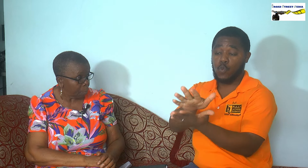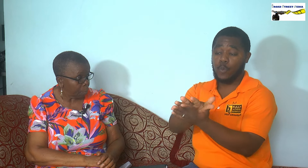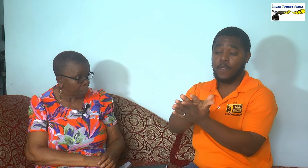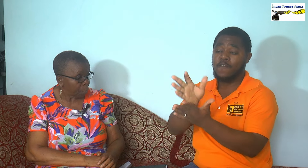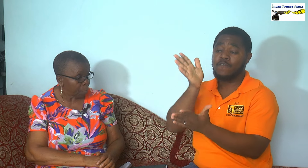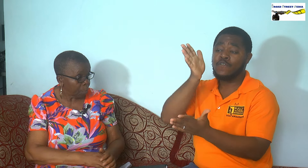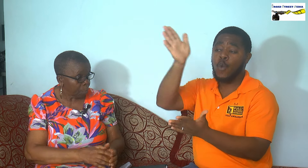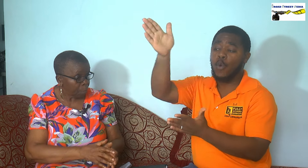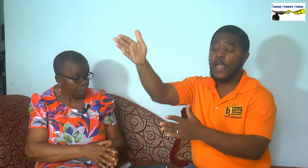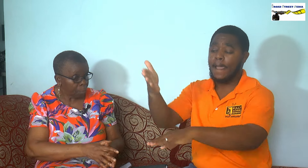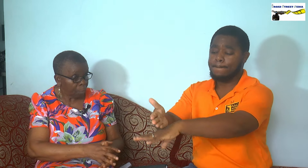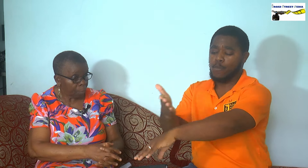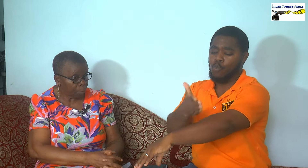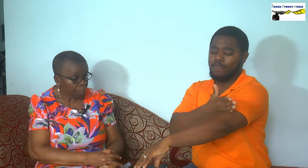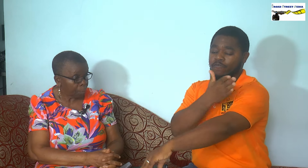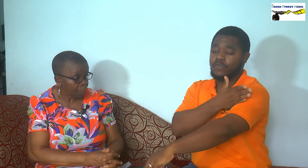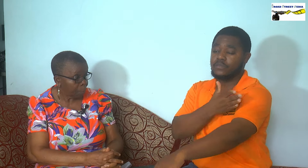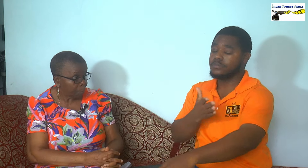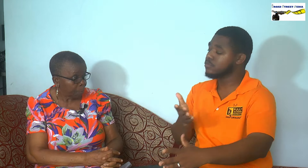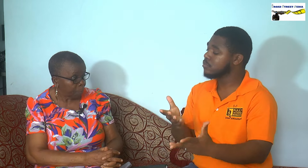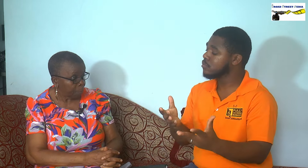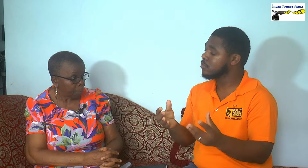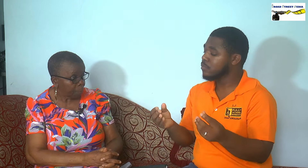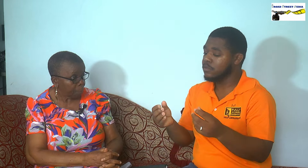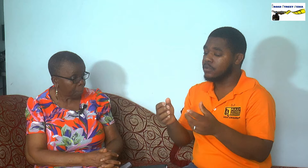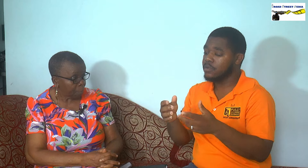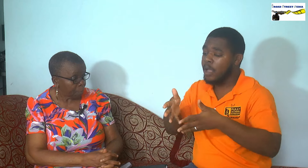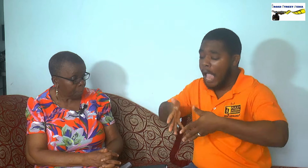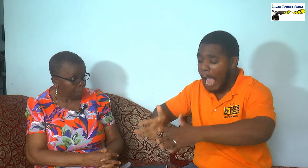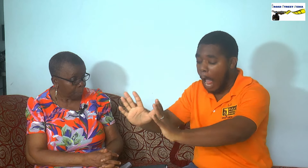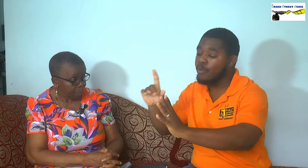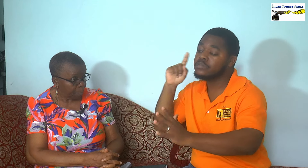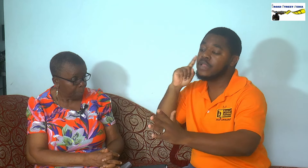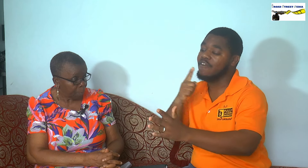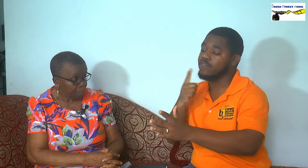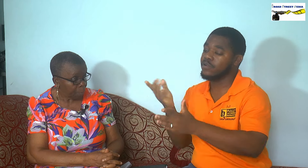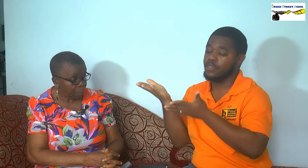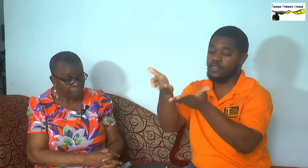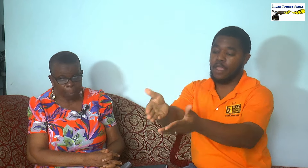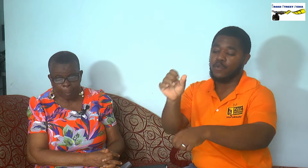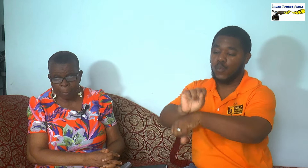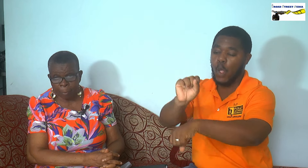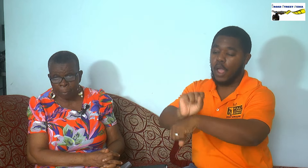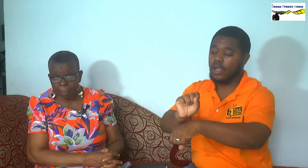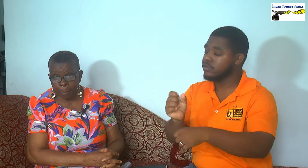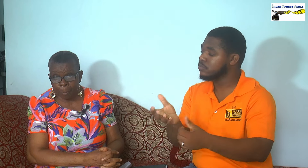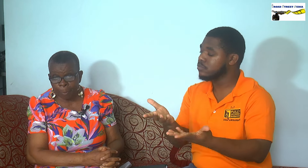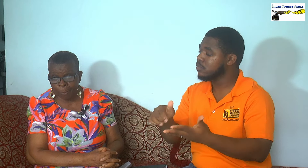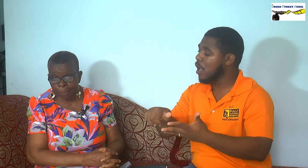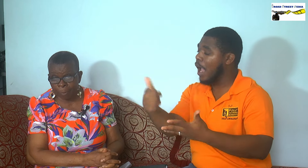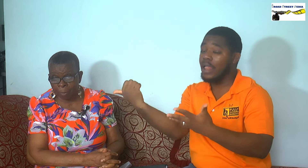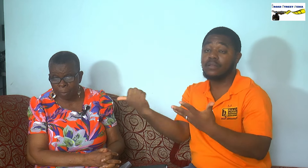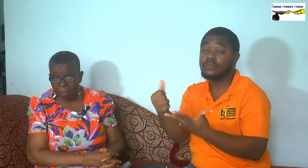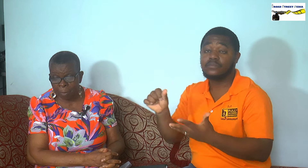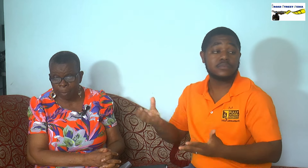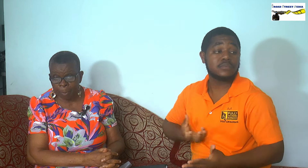about the Irving Wilson School, the future of it, what would you love to see for the Irving Wilson School? Maybe that